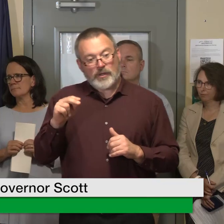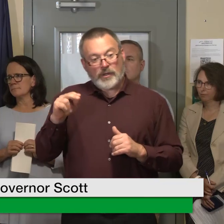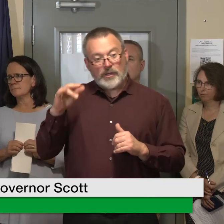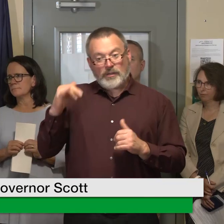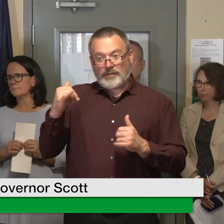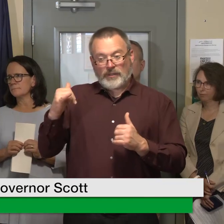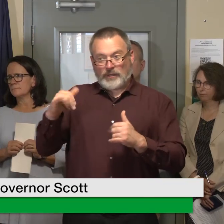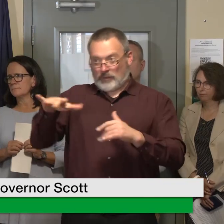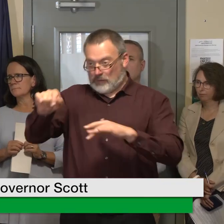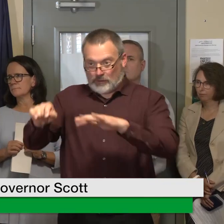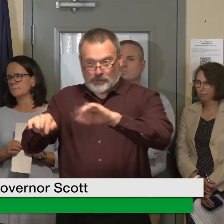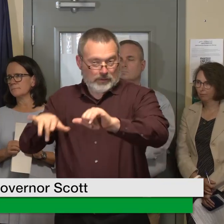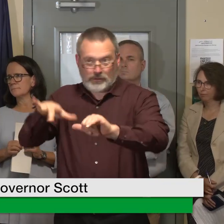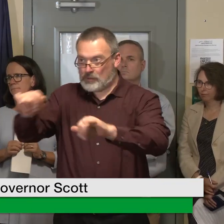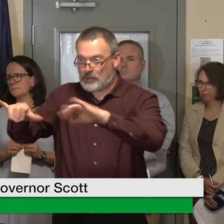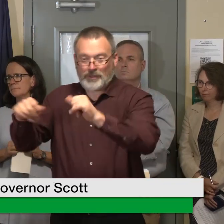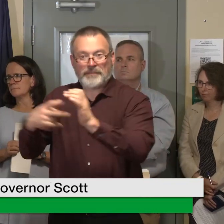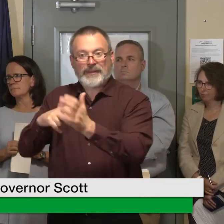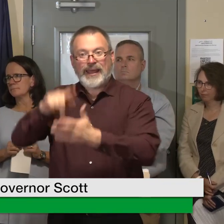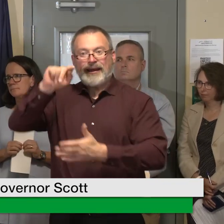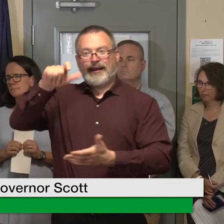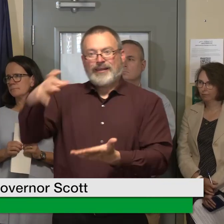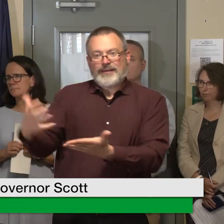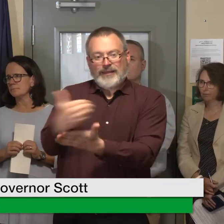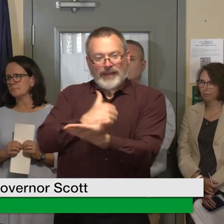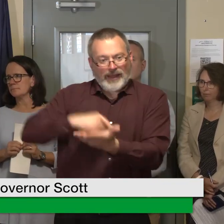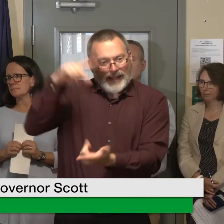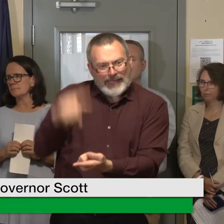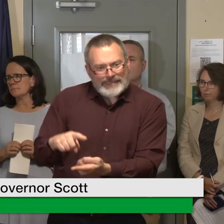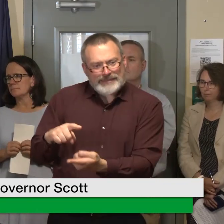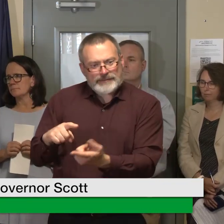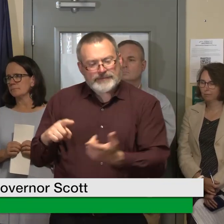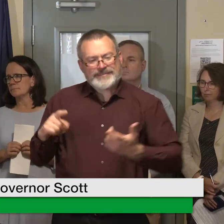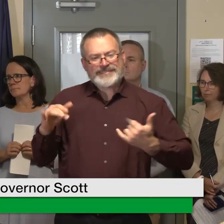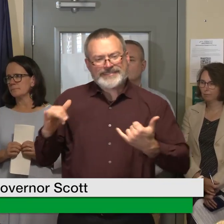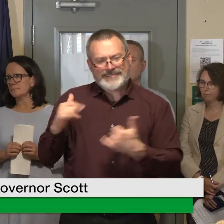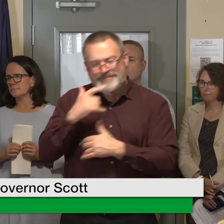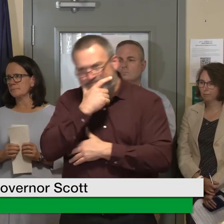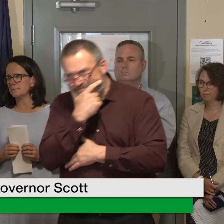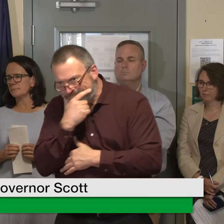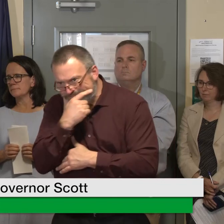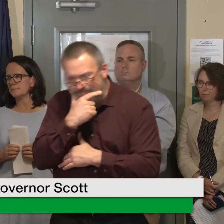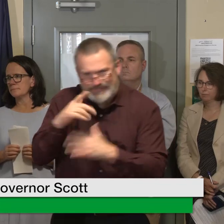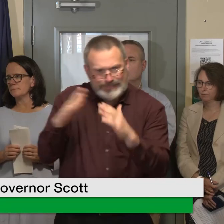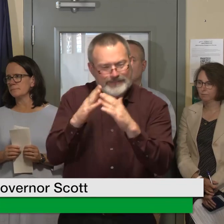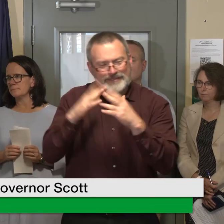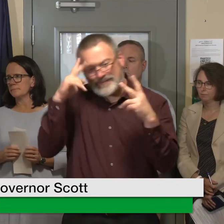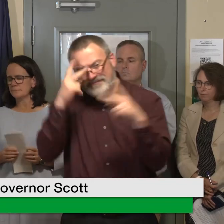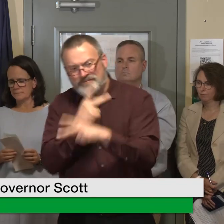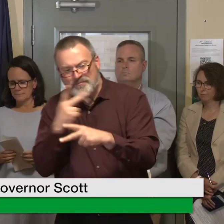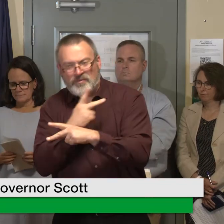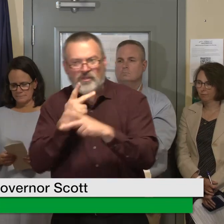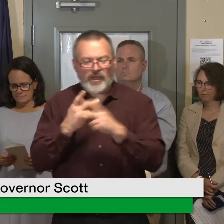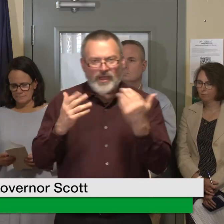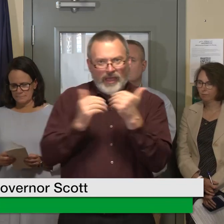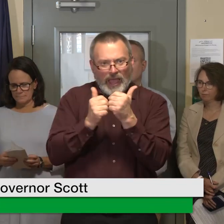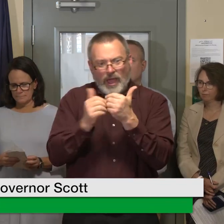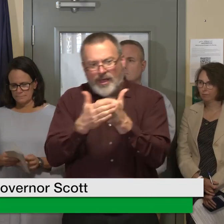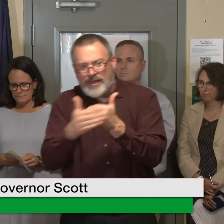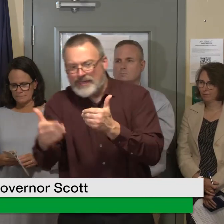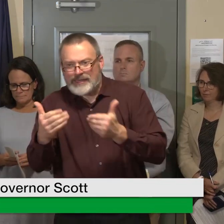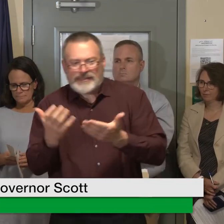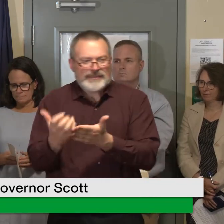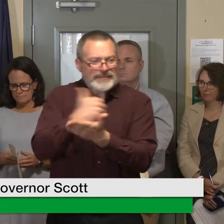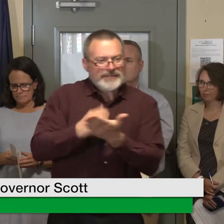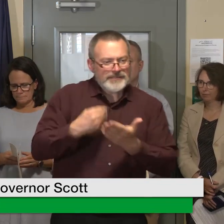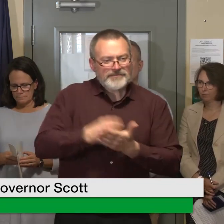got to be something we can do in between. So we're cognizant of that. We're going to need some federal help